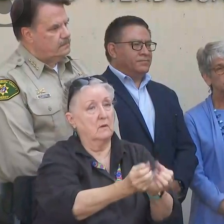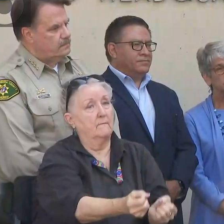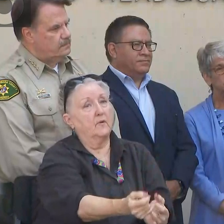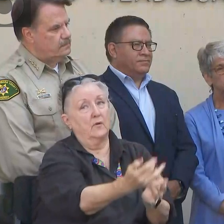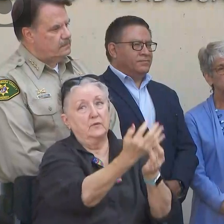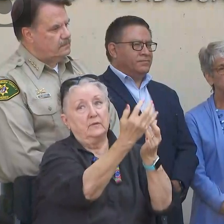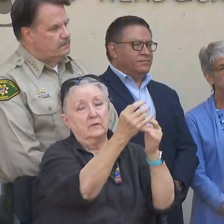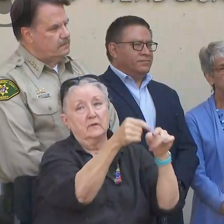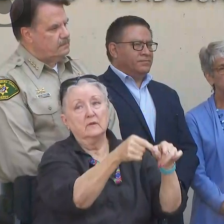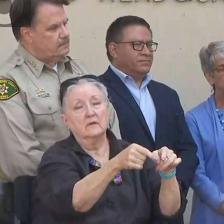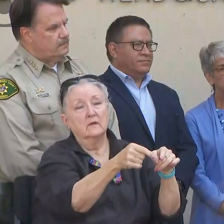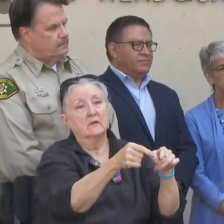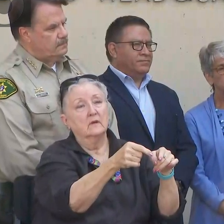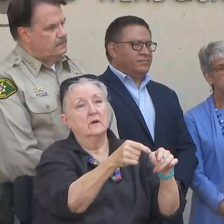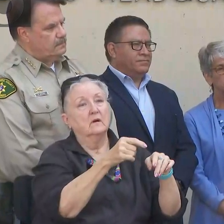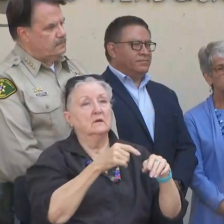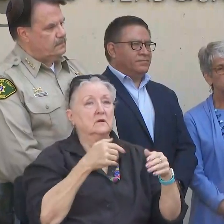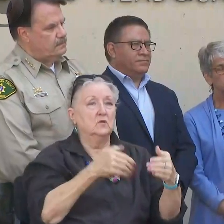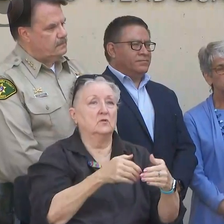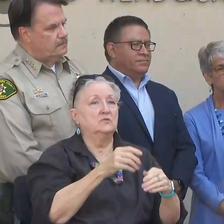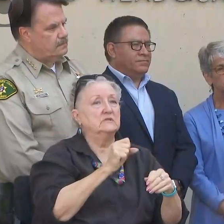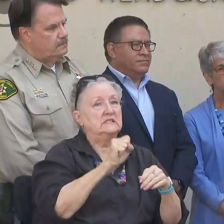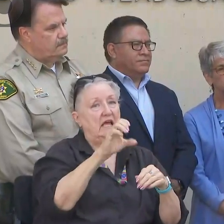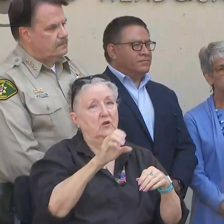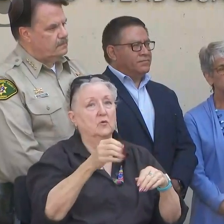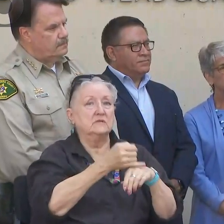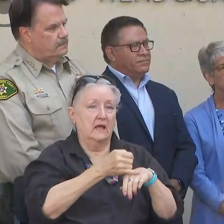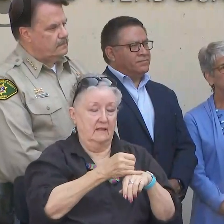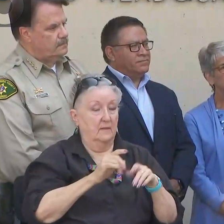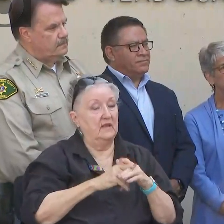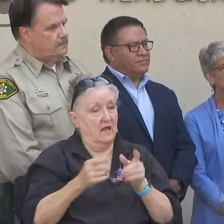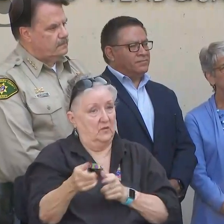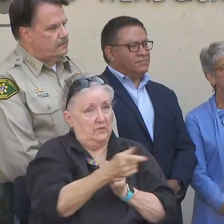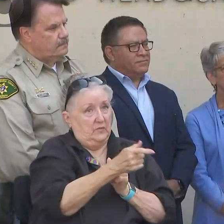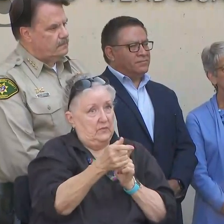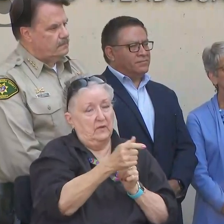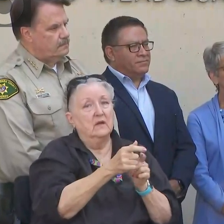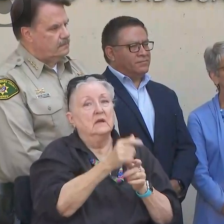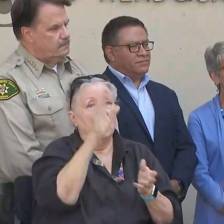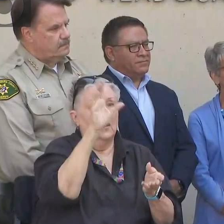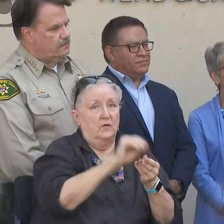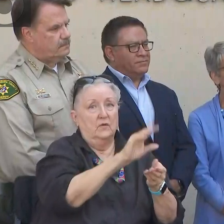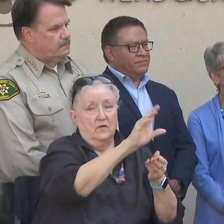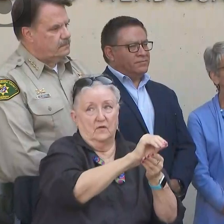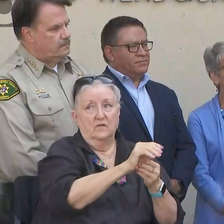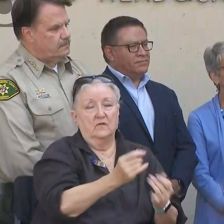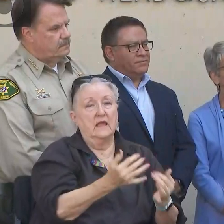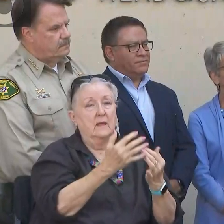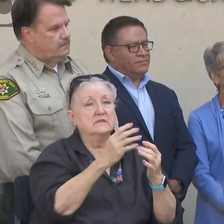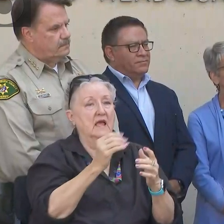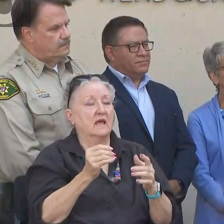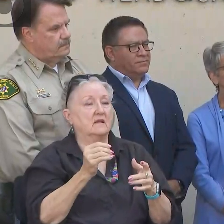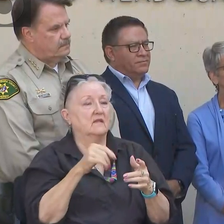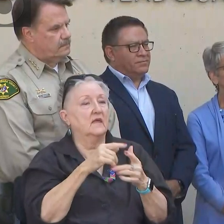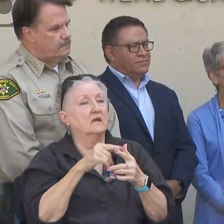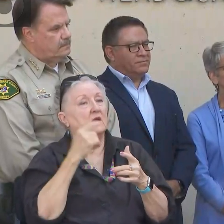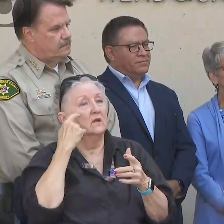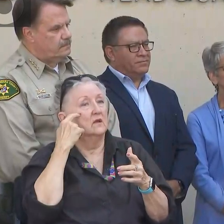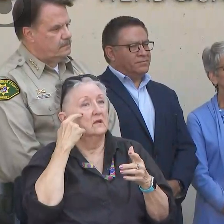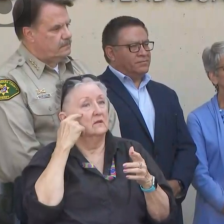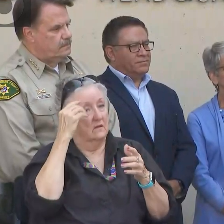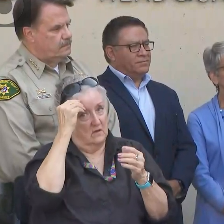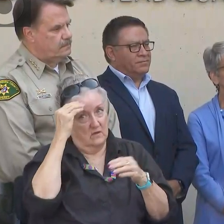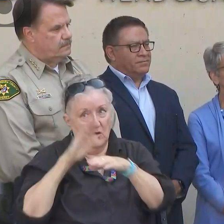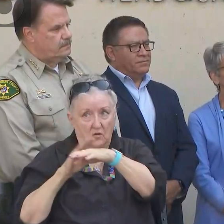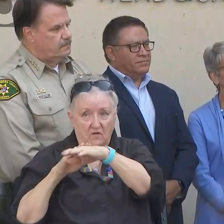Cruz Island. They began to extinguish the flames. Then notified